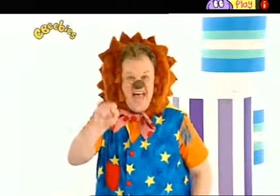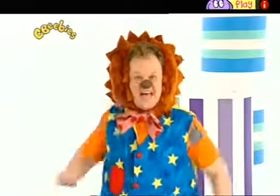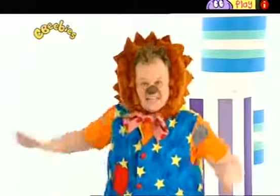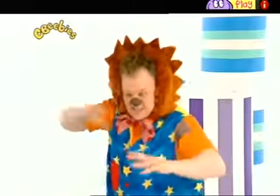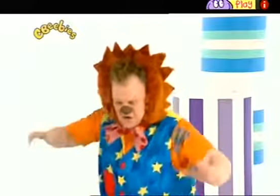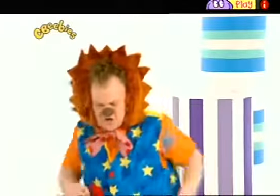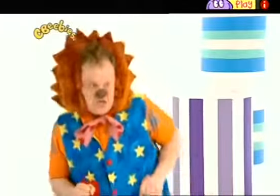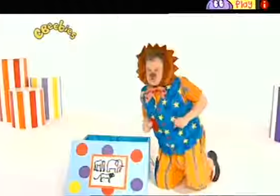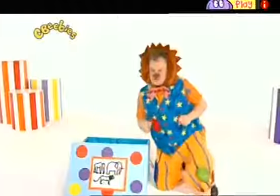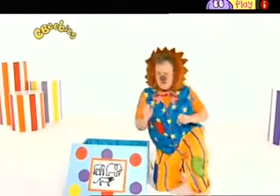Yes.